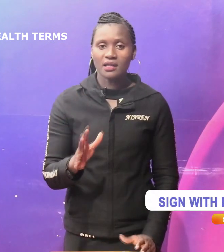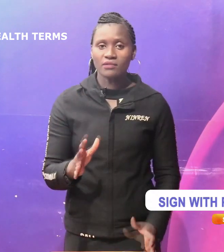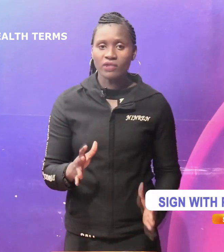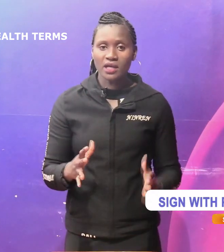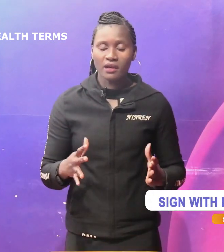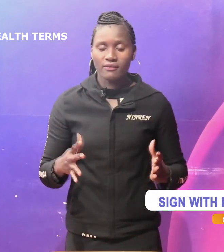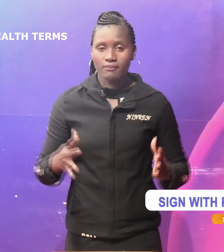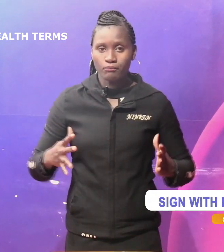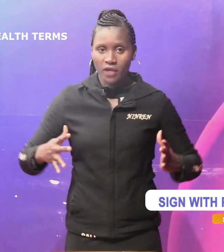being big,